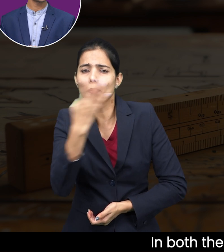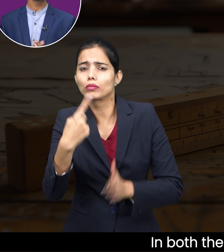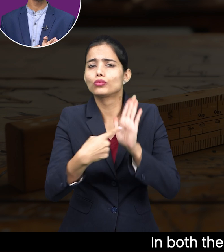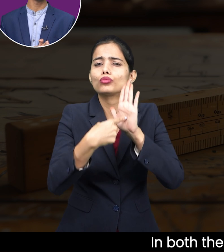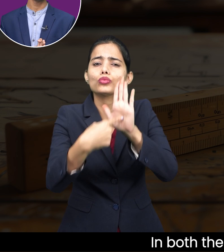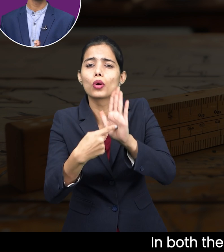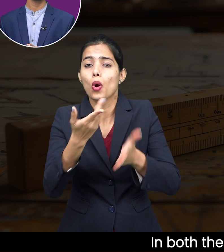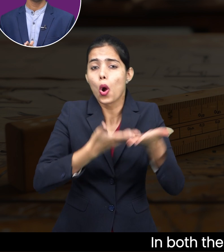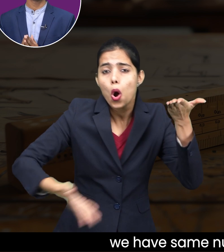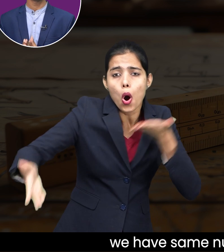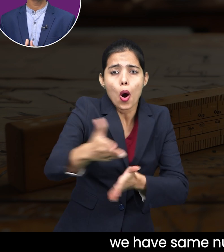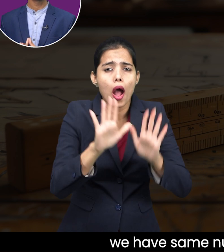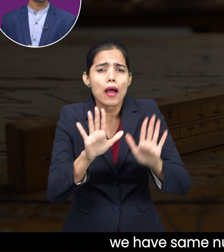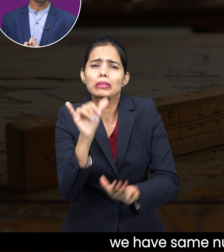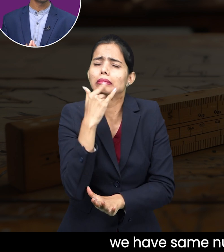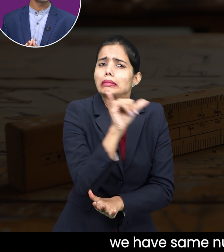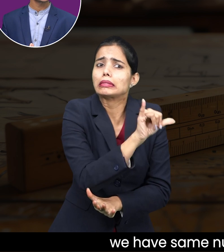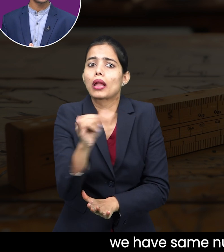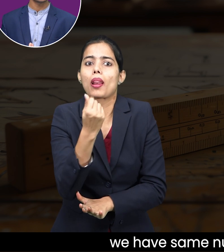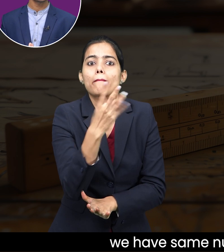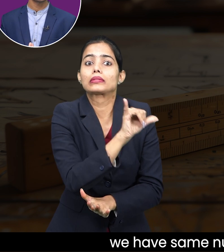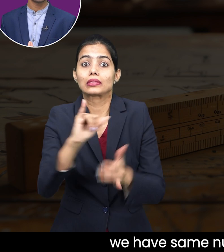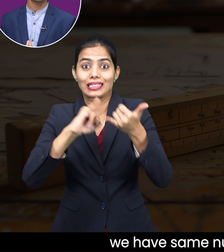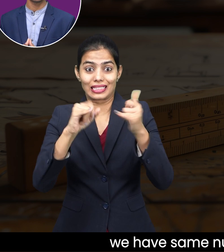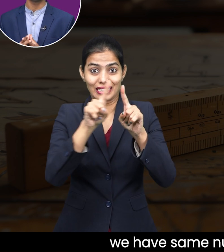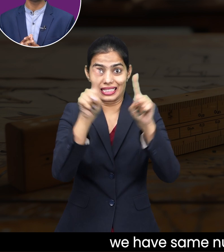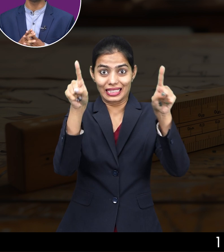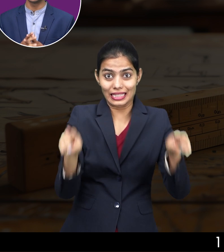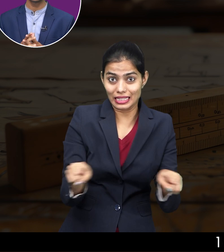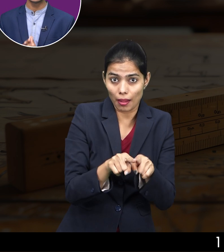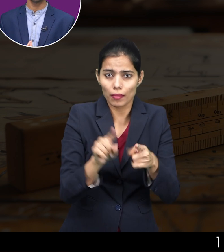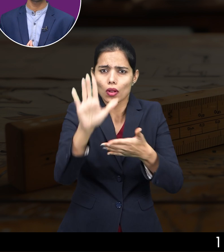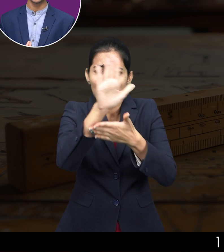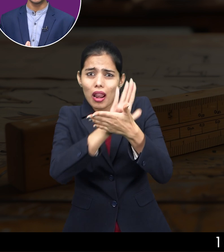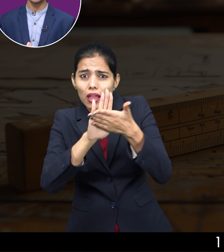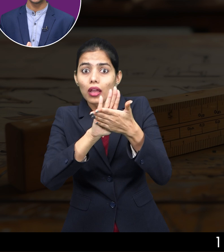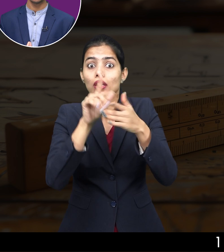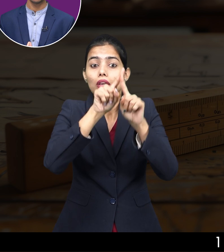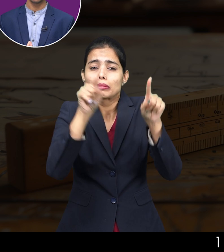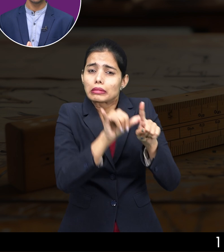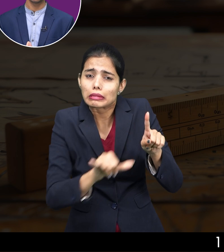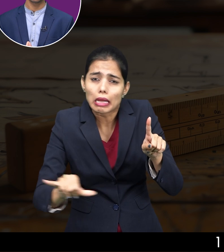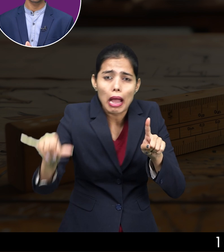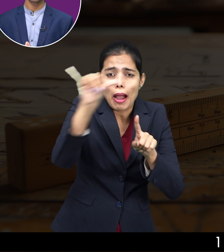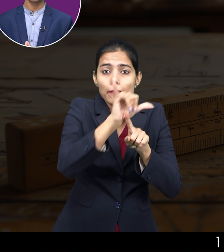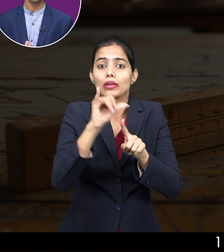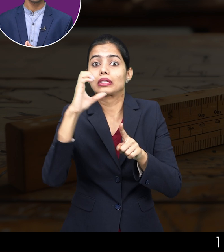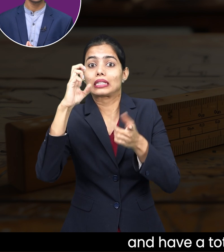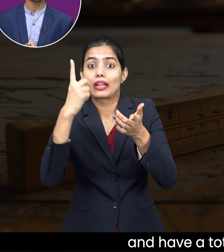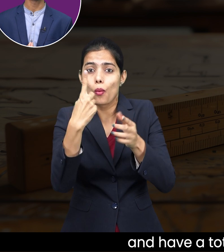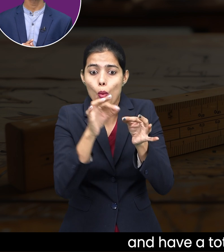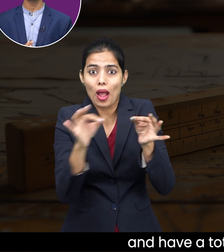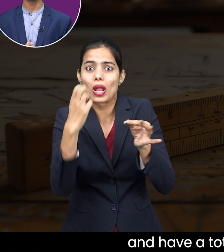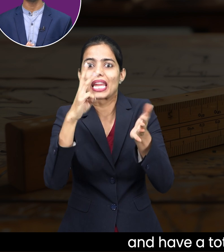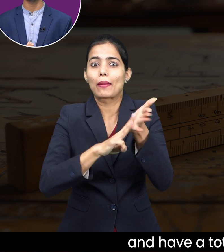figures shown here, we have same number of squares of area 1 centimeter square each